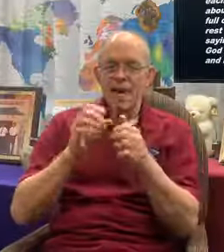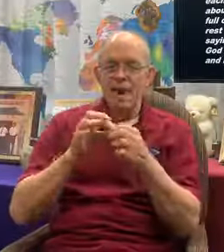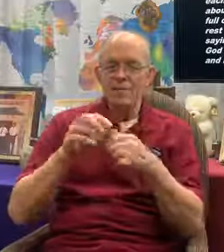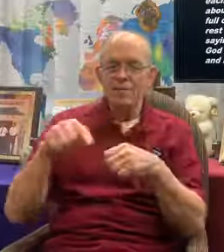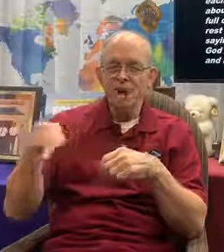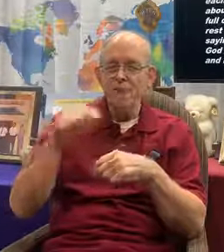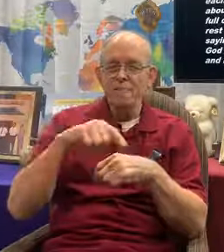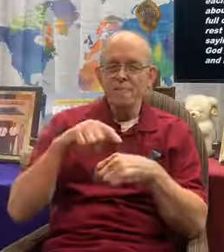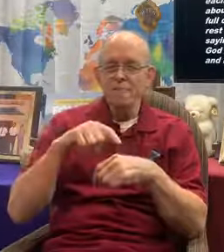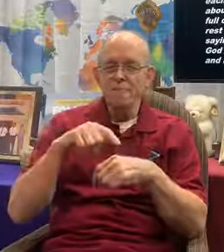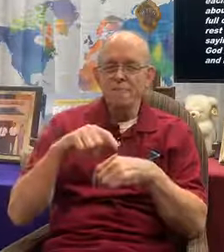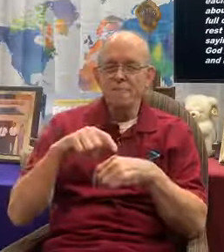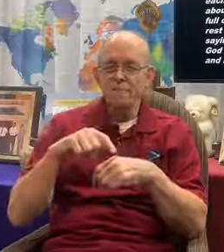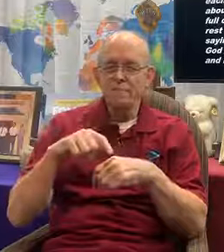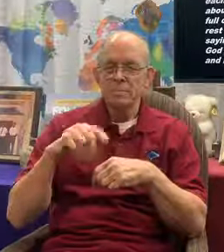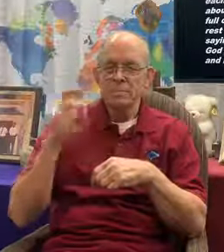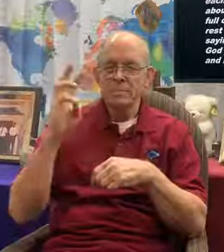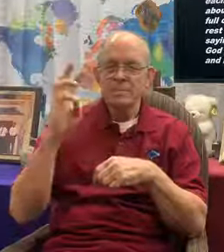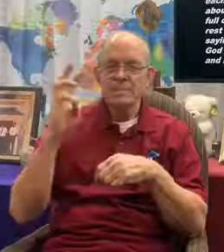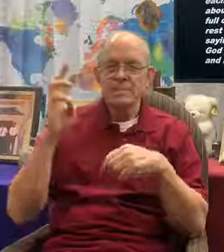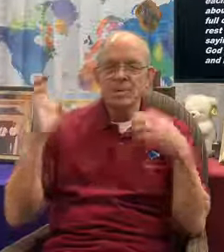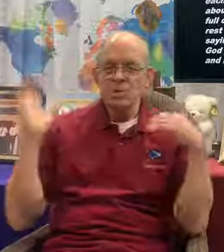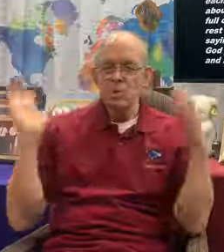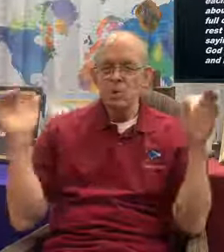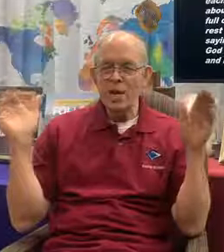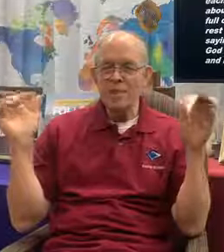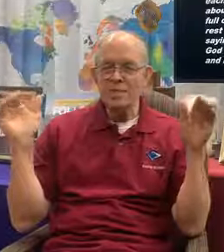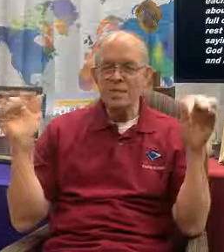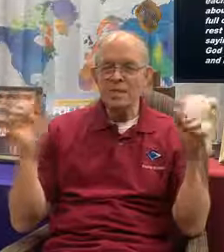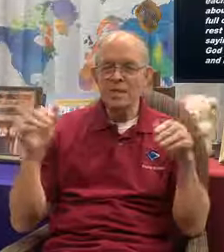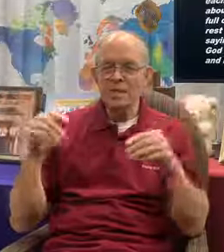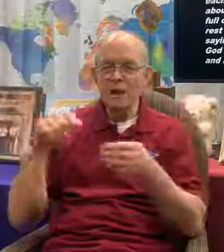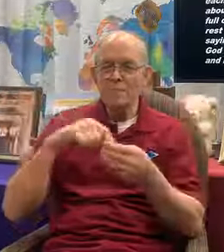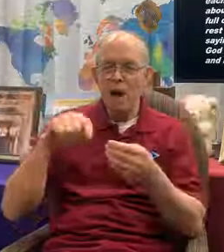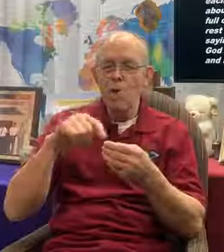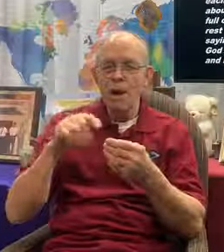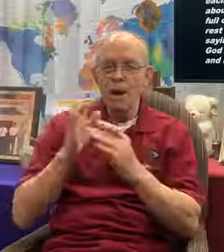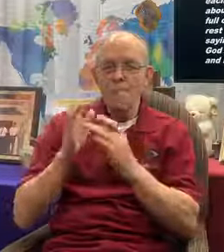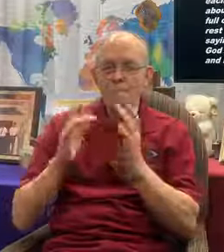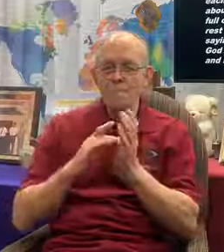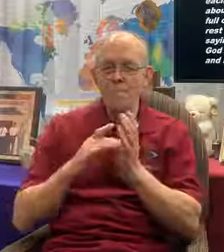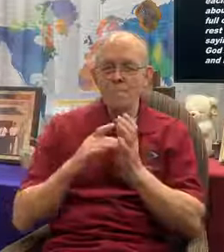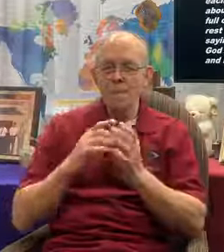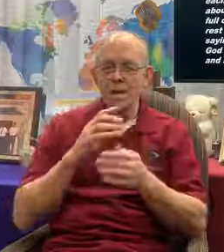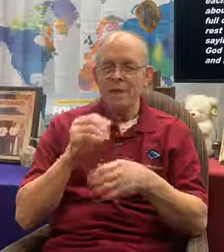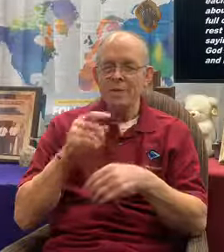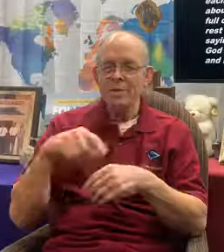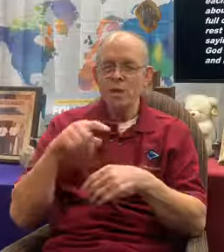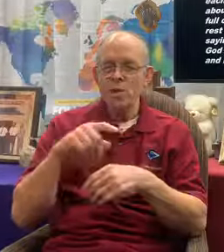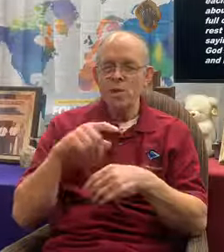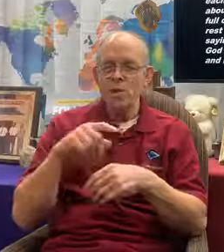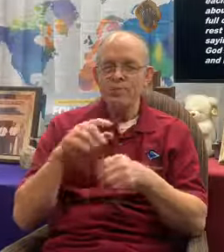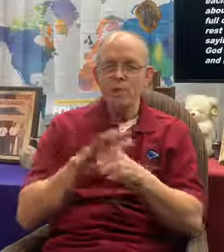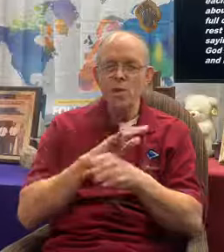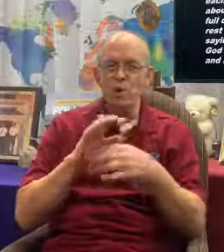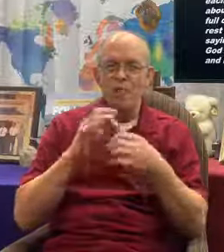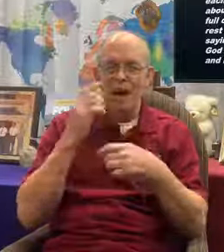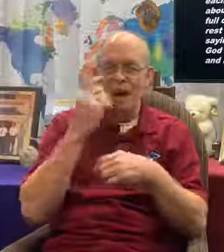of them, just ring about him. And they were full of